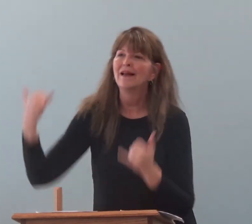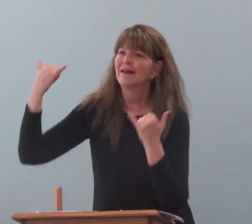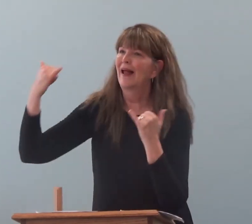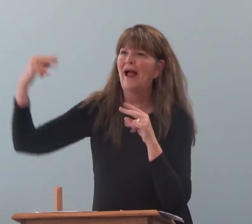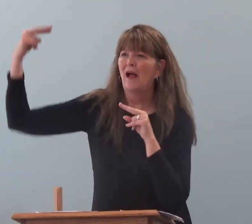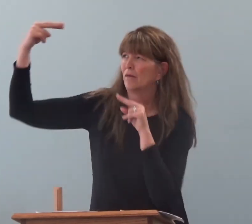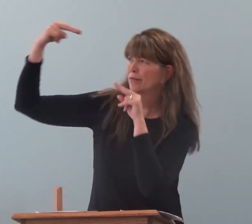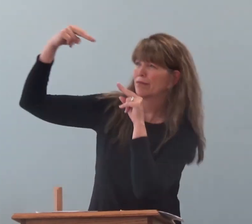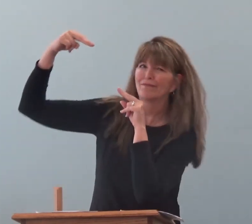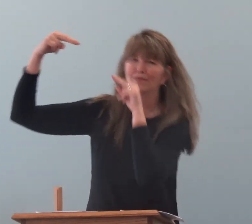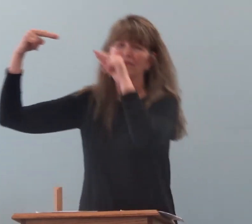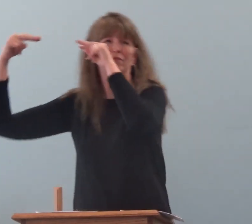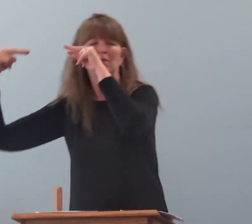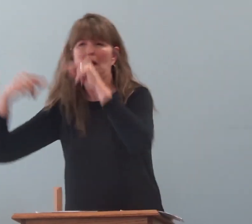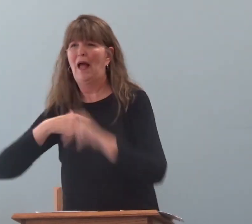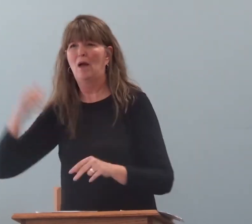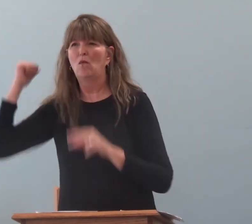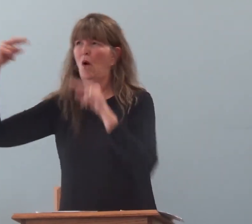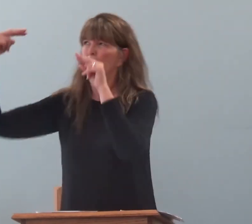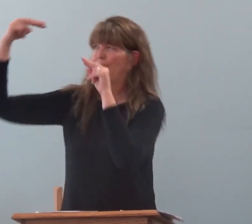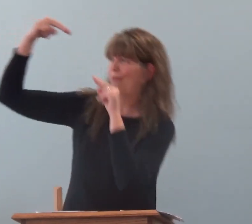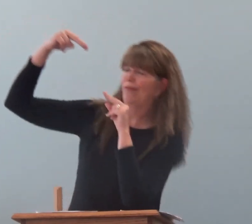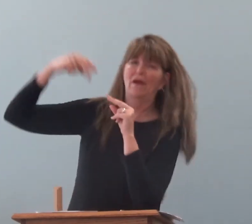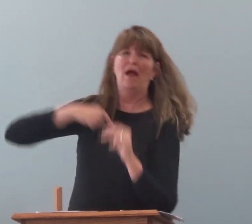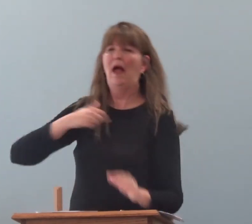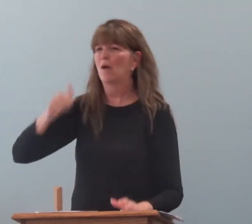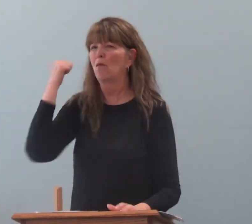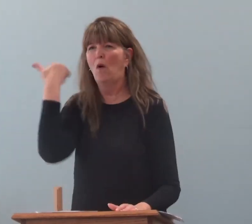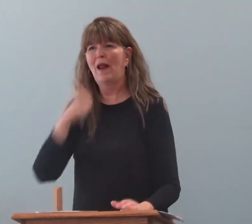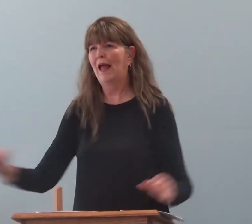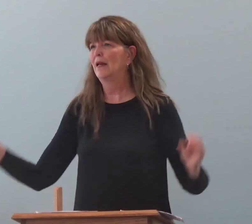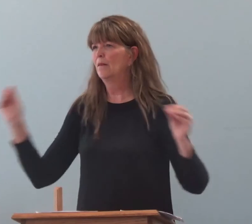with their perspective. Because I had done that, and I will not do that again.